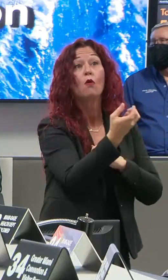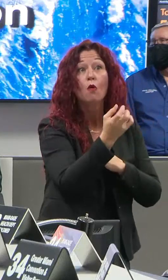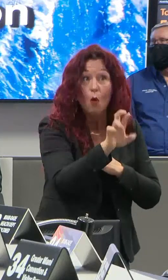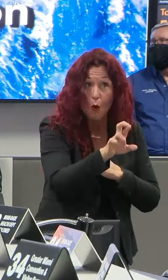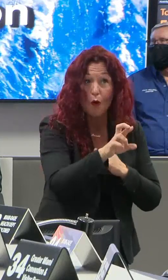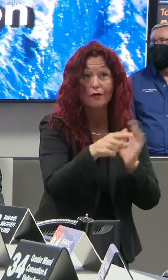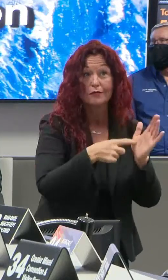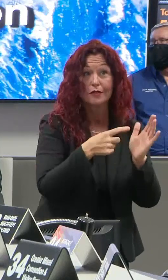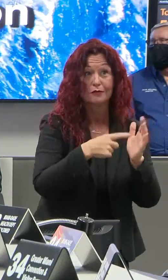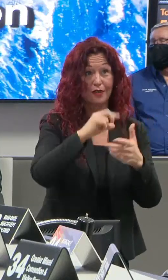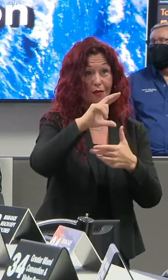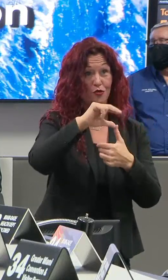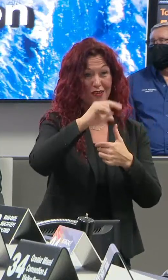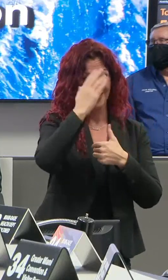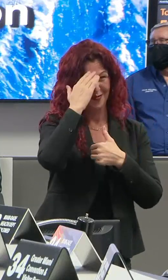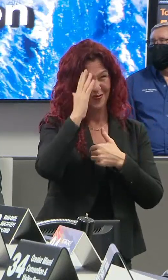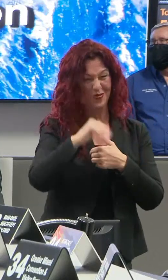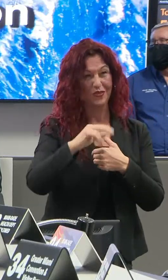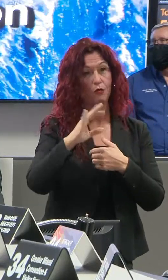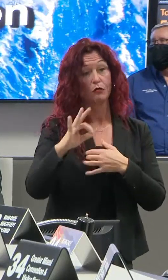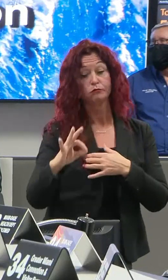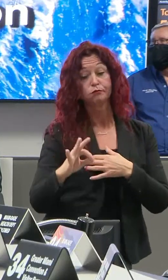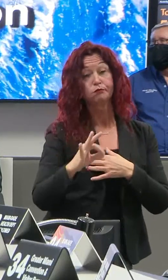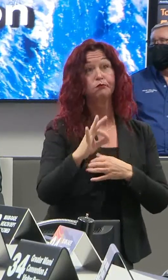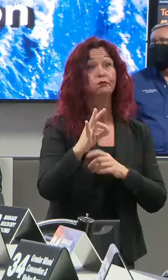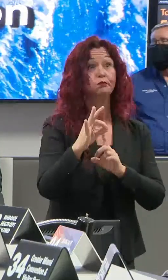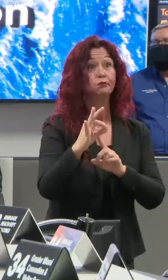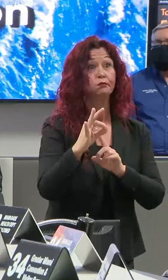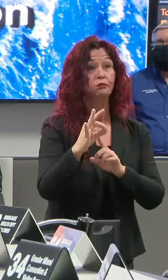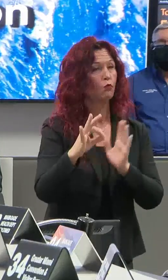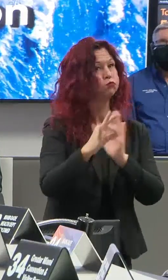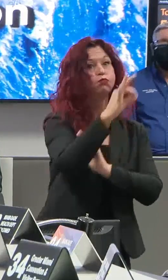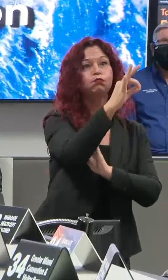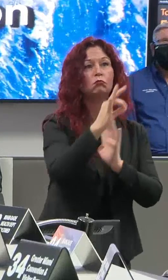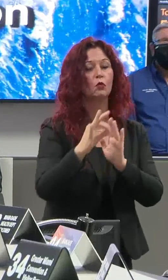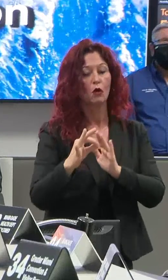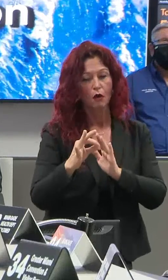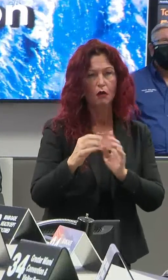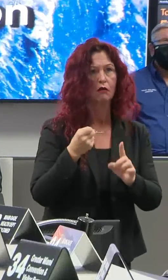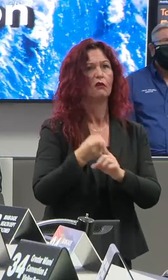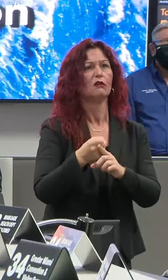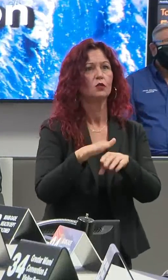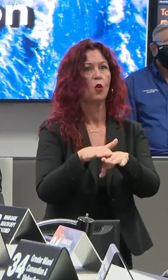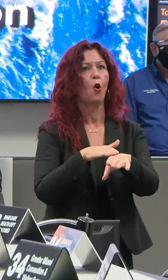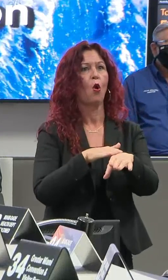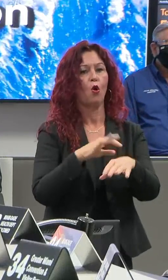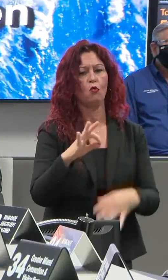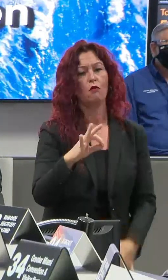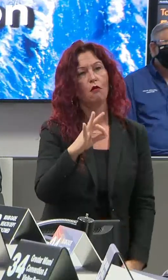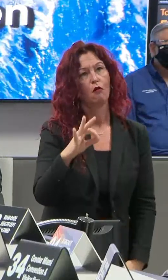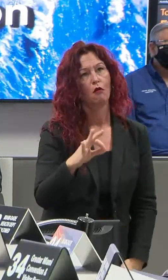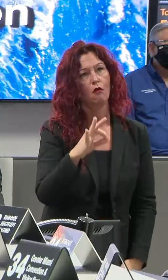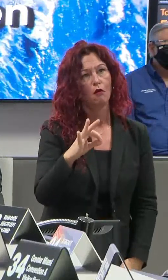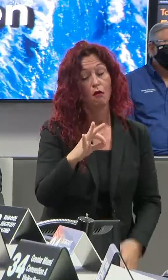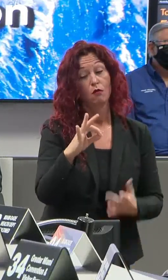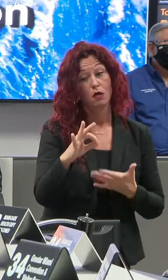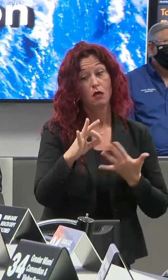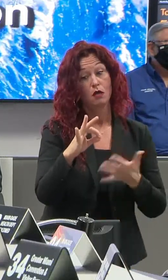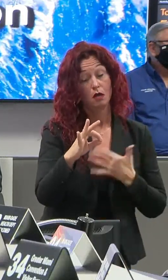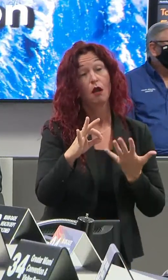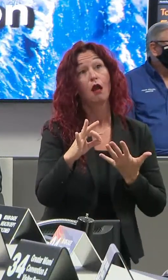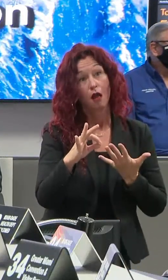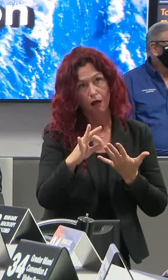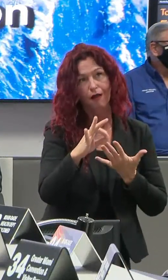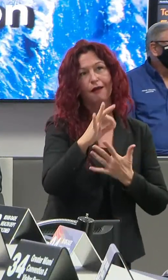Atlantic. Then at the last minute, as the storm gained force, they wanted to sign up again. By then it was too late to get those folks to safety. You